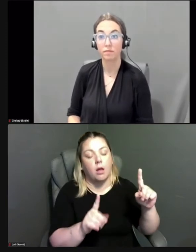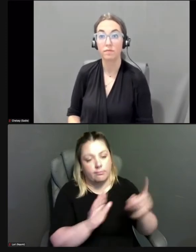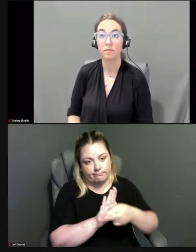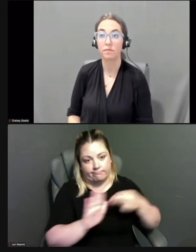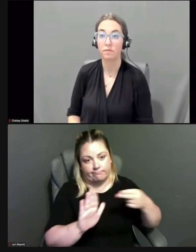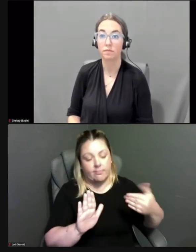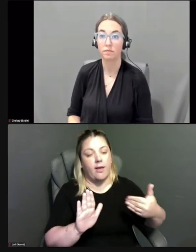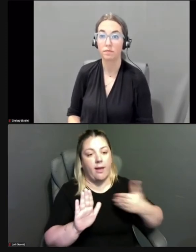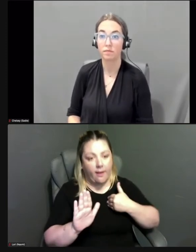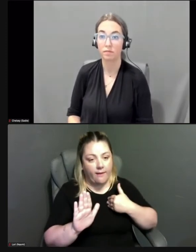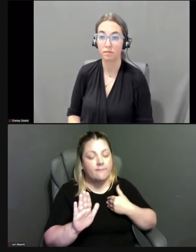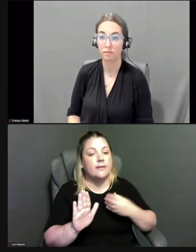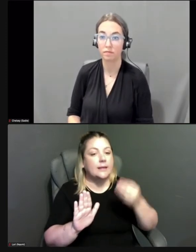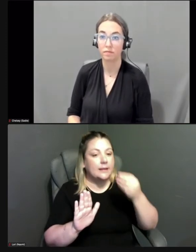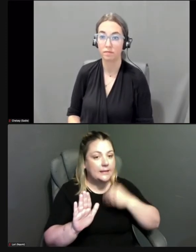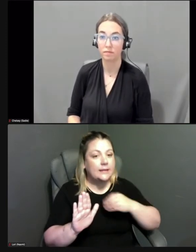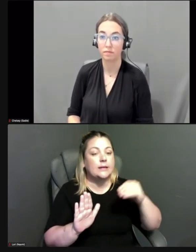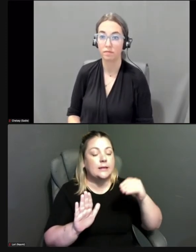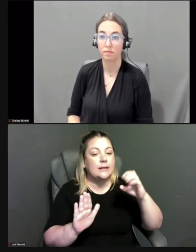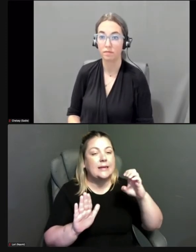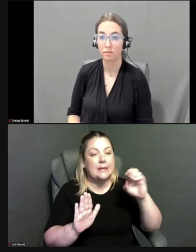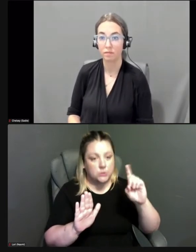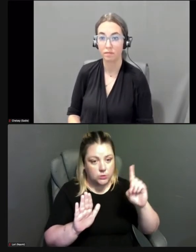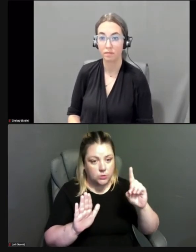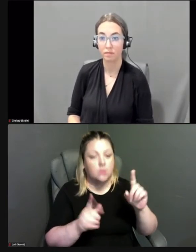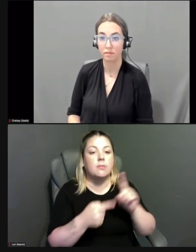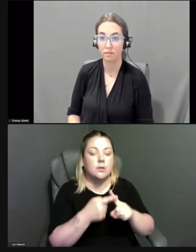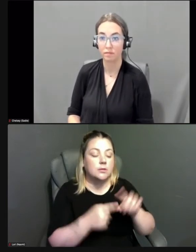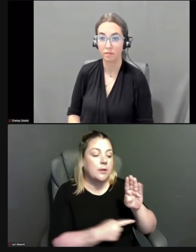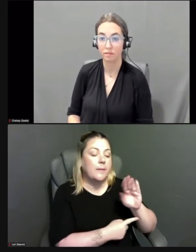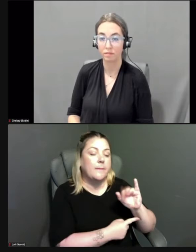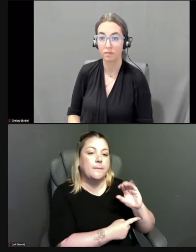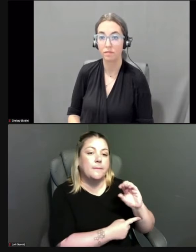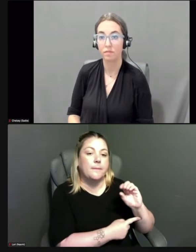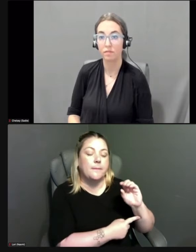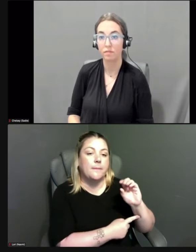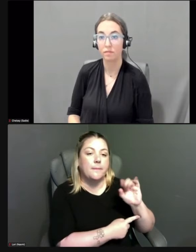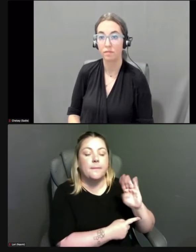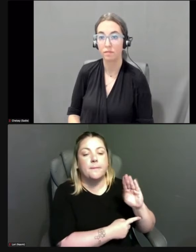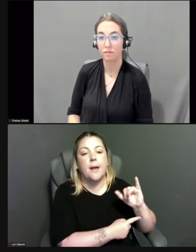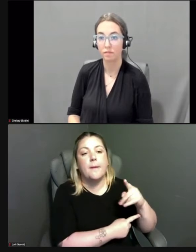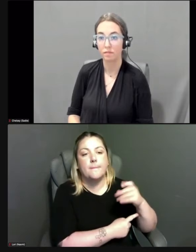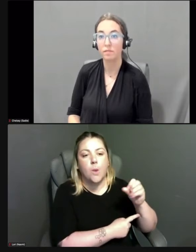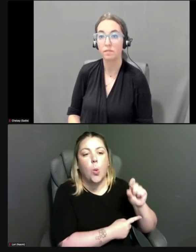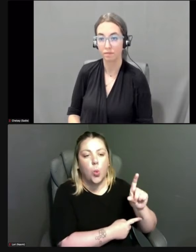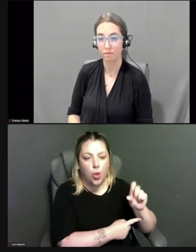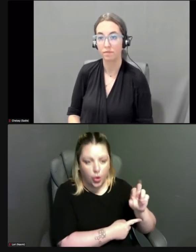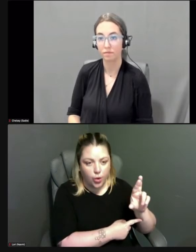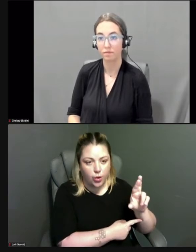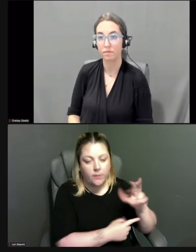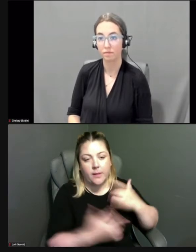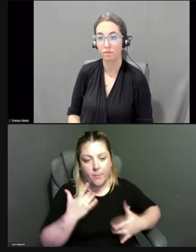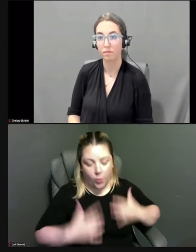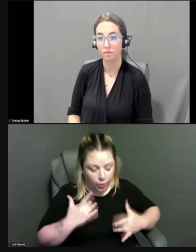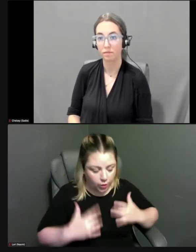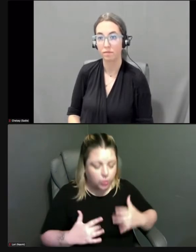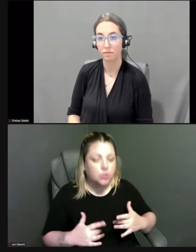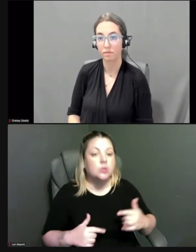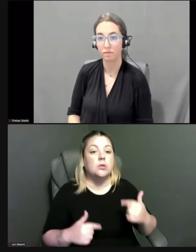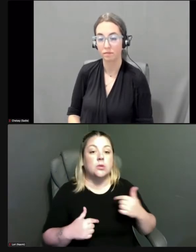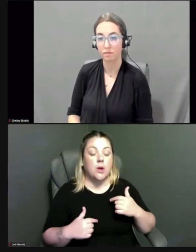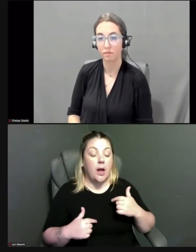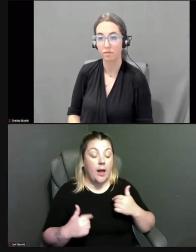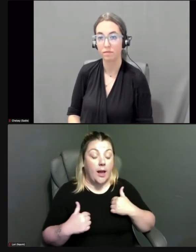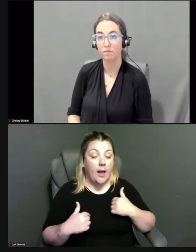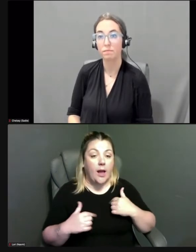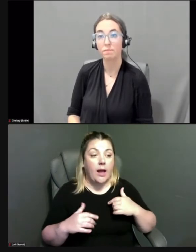disorder, which, I got on medication. I, like, moved away. I moved out of my home state. I left New Jersey.